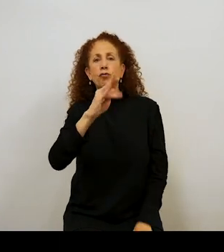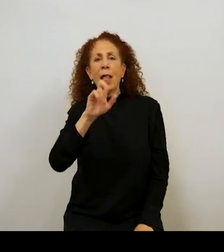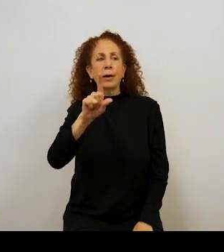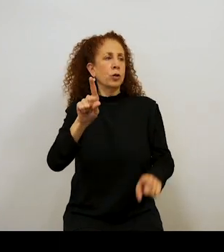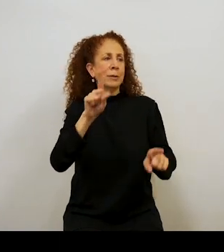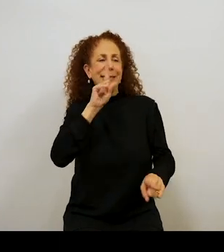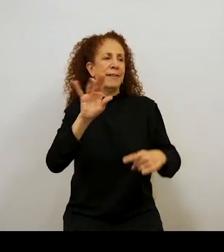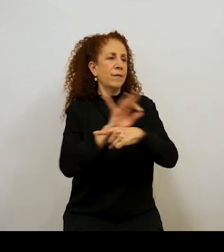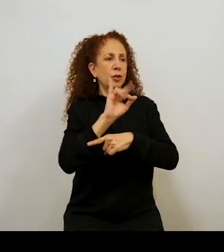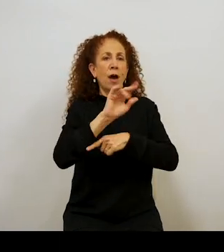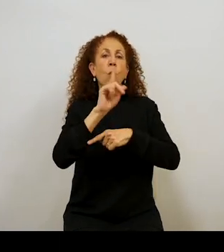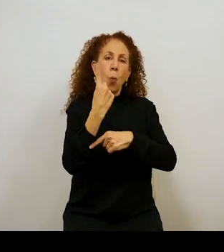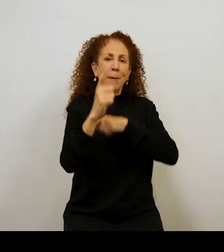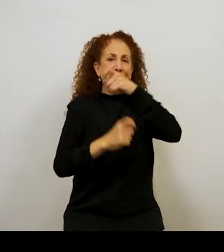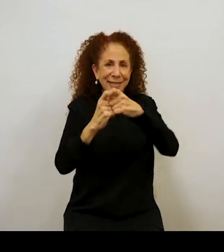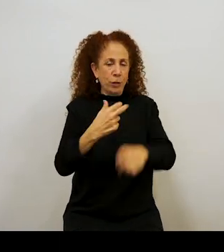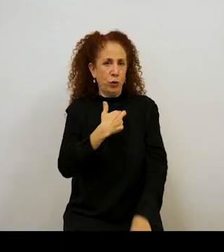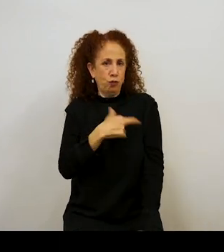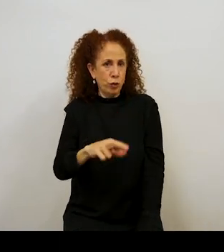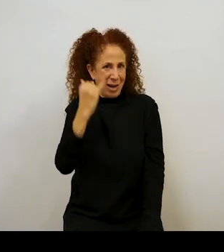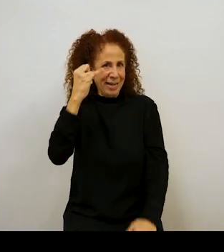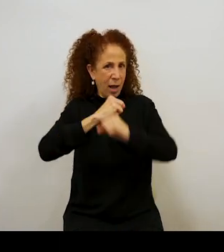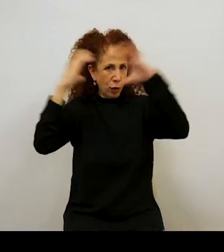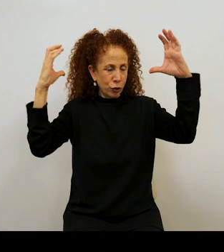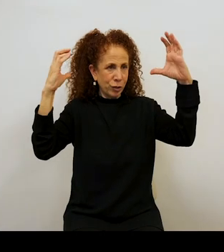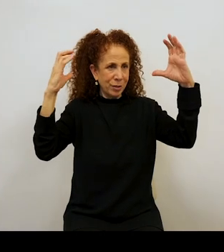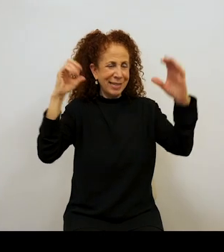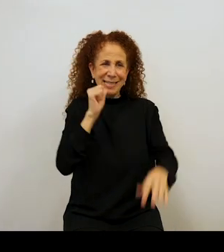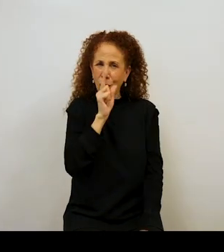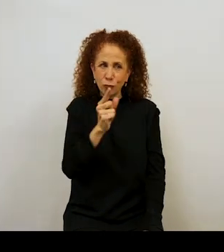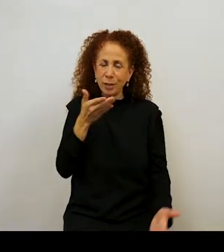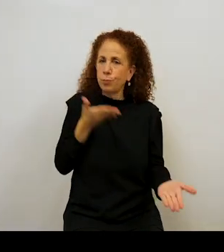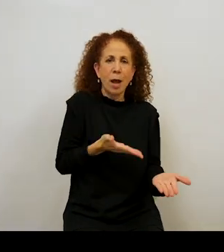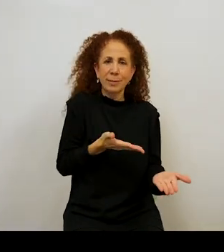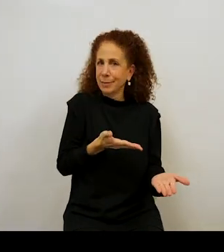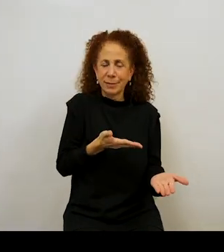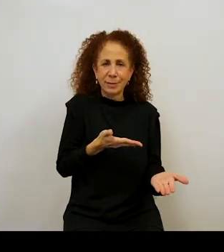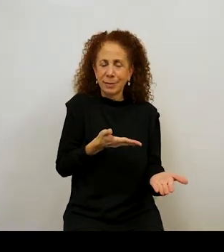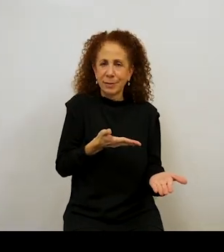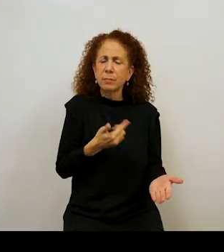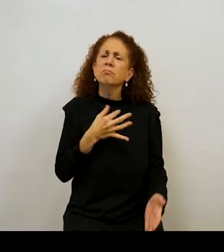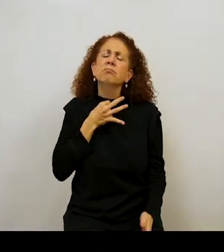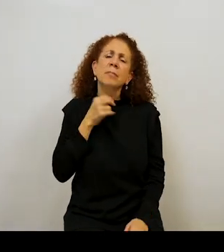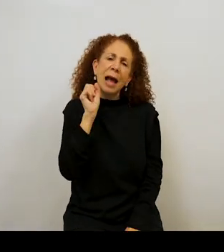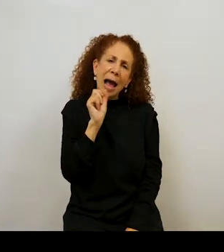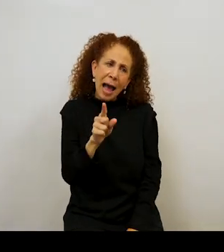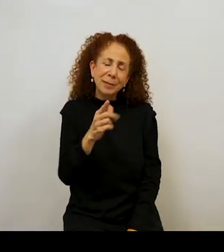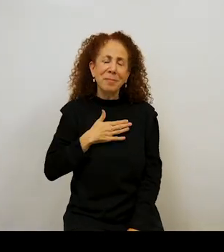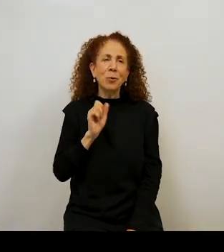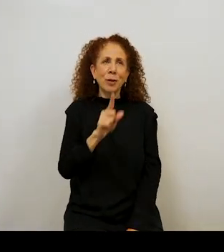function of a particular religious ideology is not really present. So I wanted to ask, the